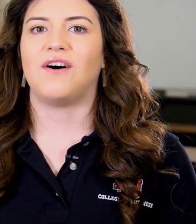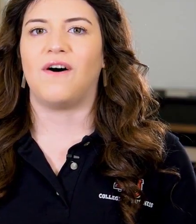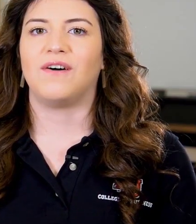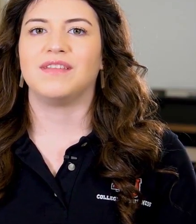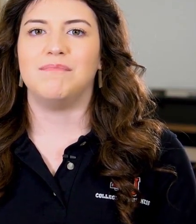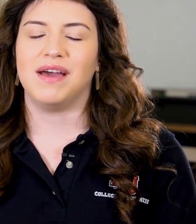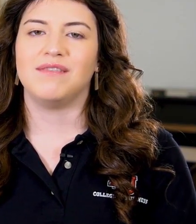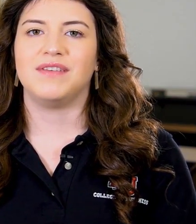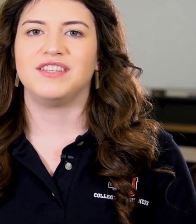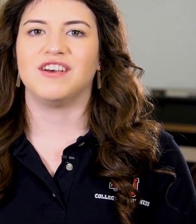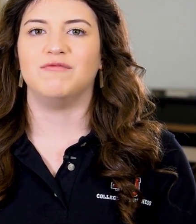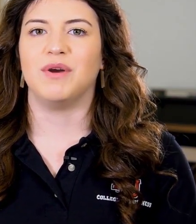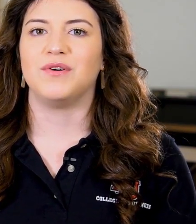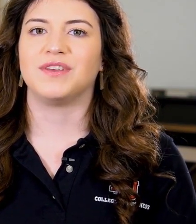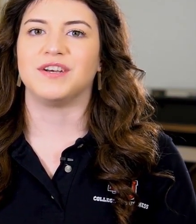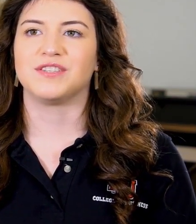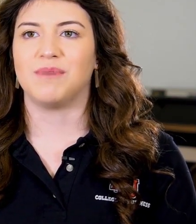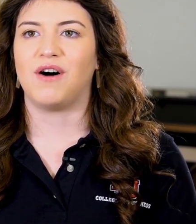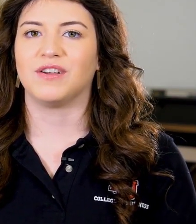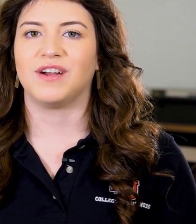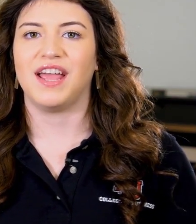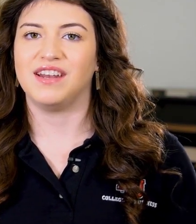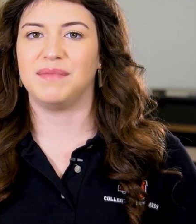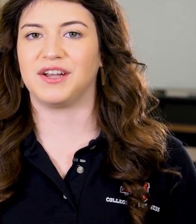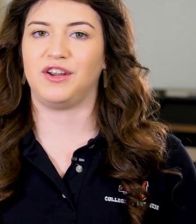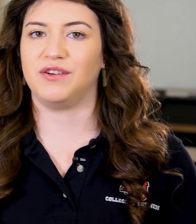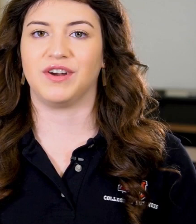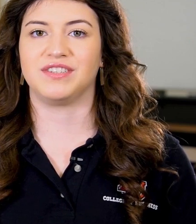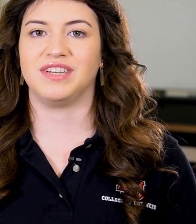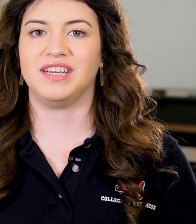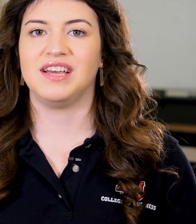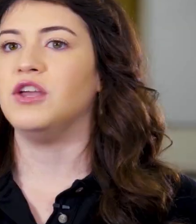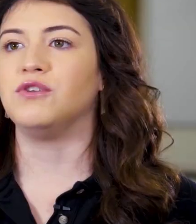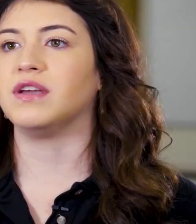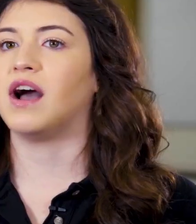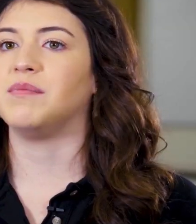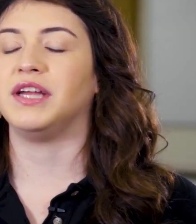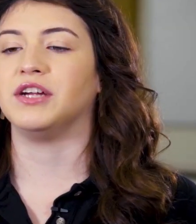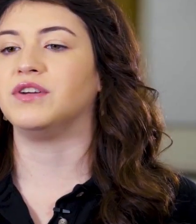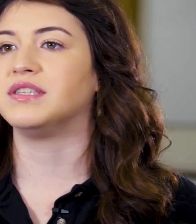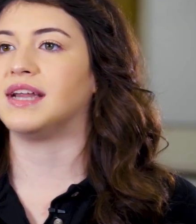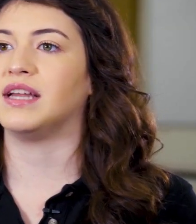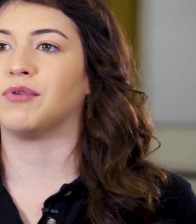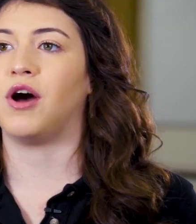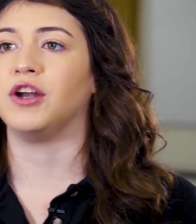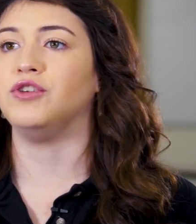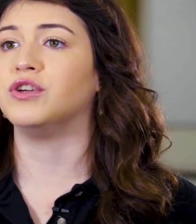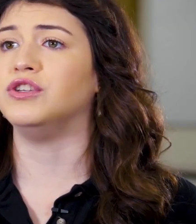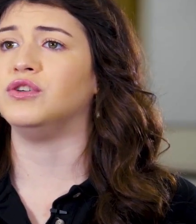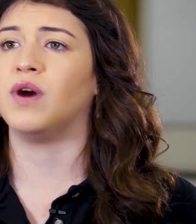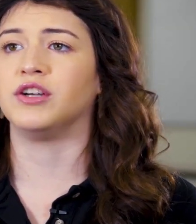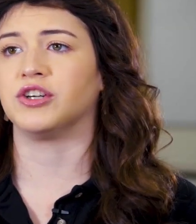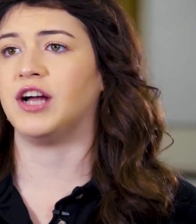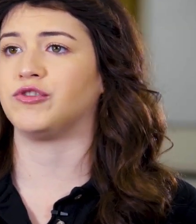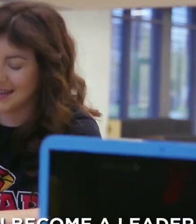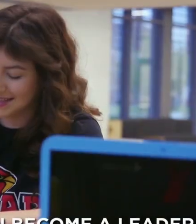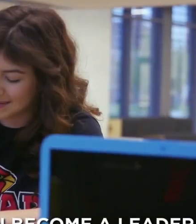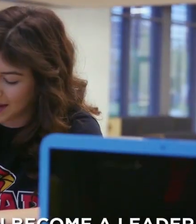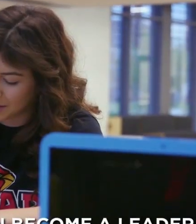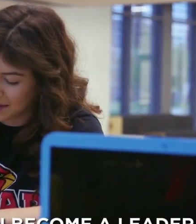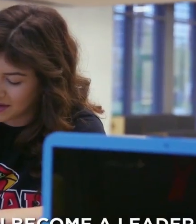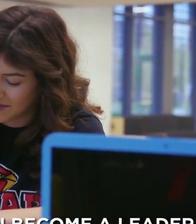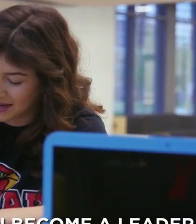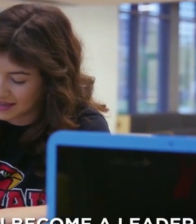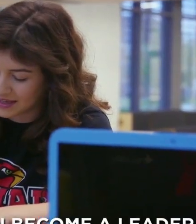You get all the benefits of both a smaller and a bigger university. You can come here, you can study abroad, you can do